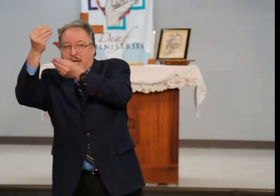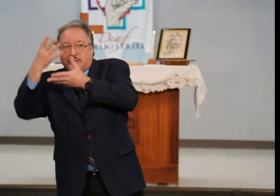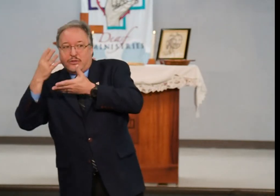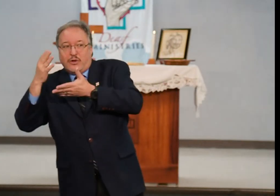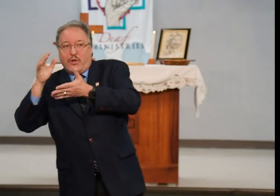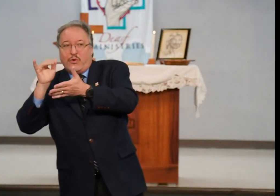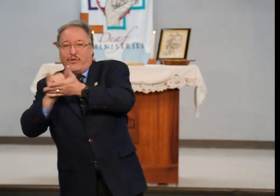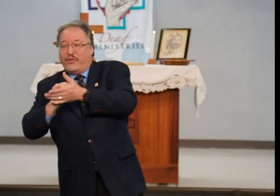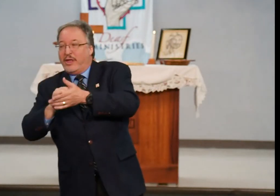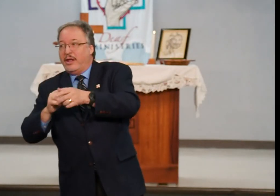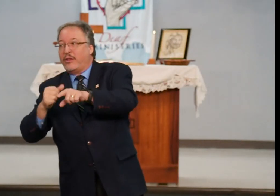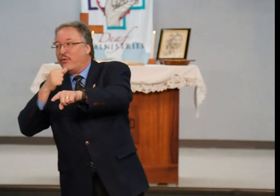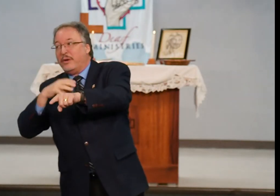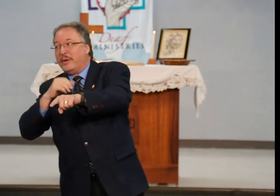well,